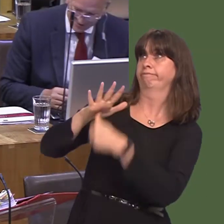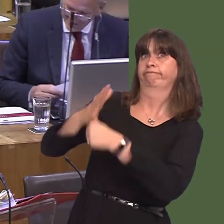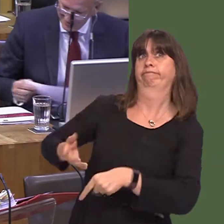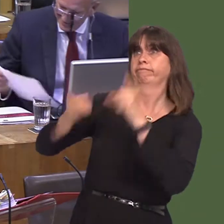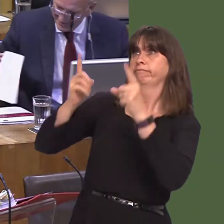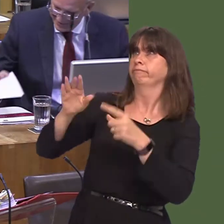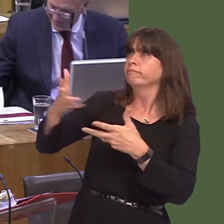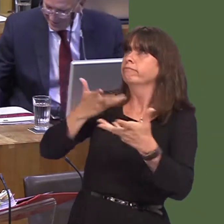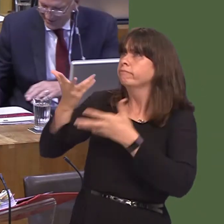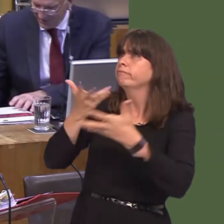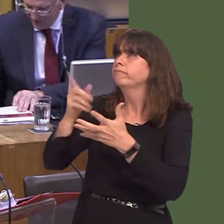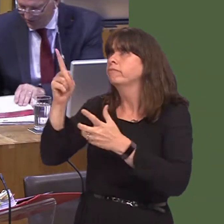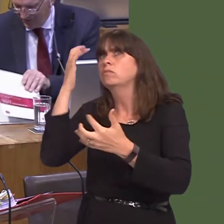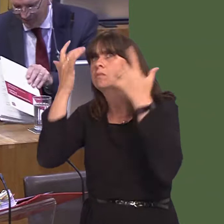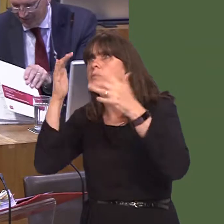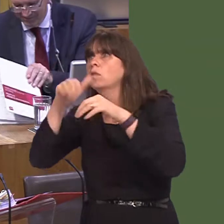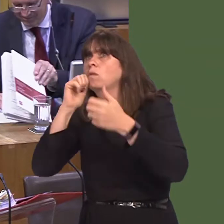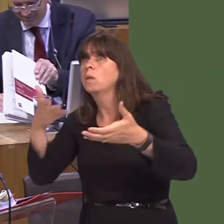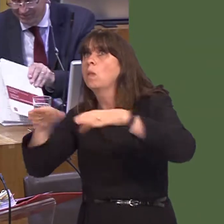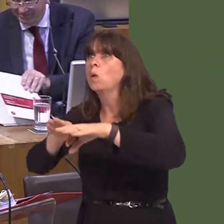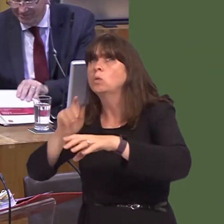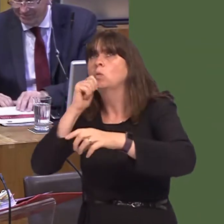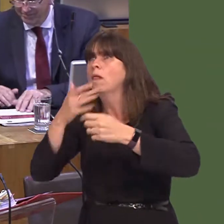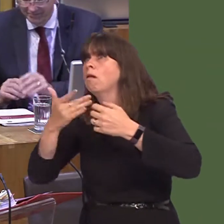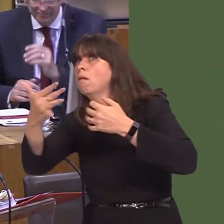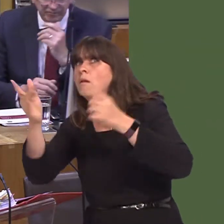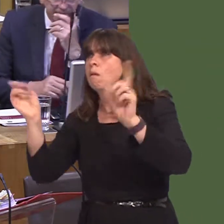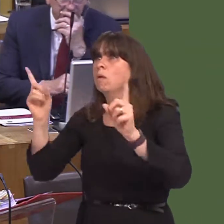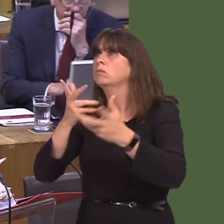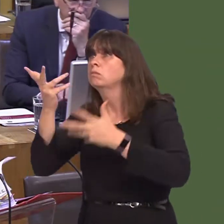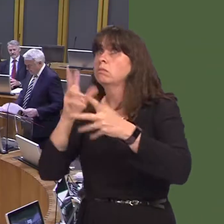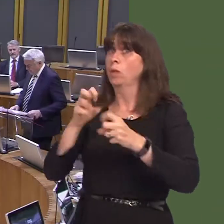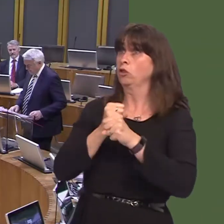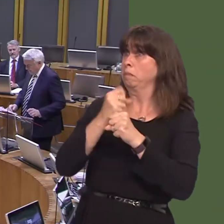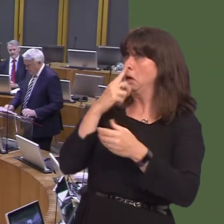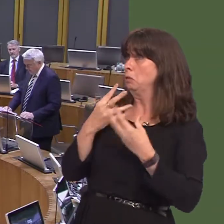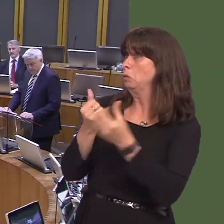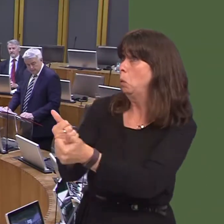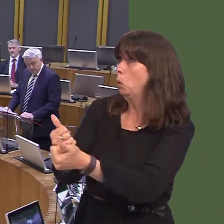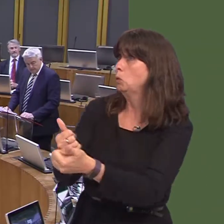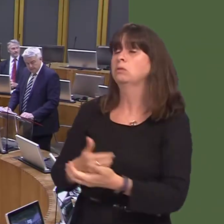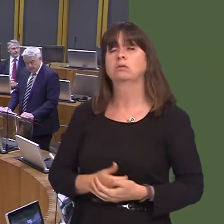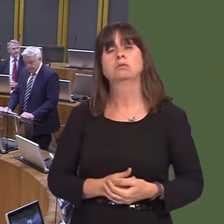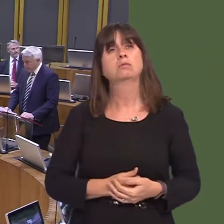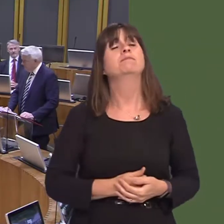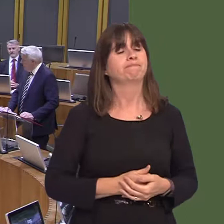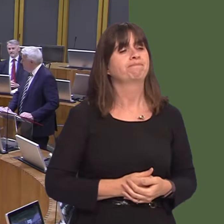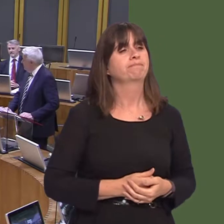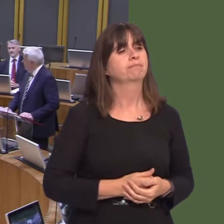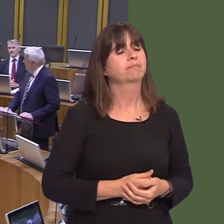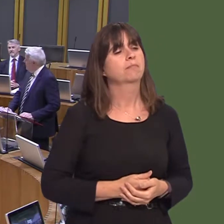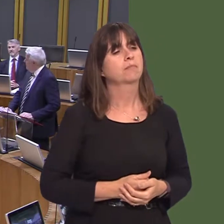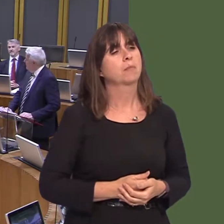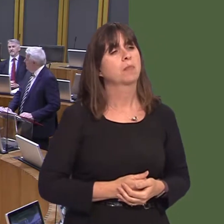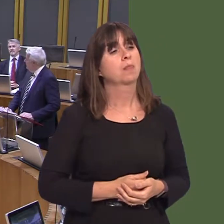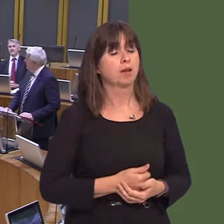all opportunities the company may be considering and to see how the Welsh Government may be able to assist. Thank you for that